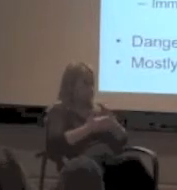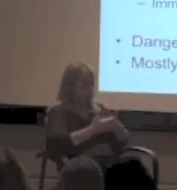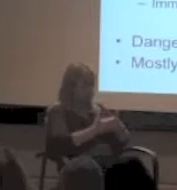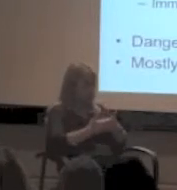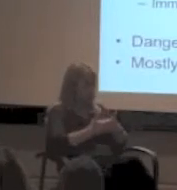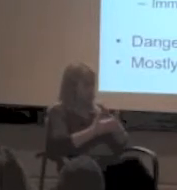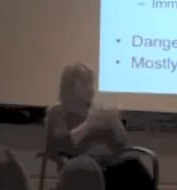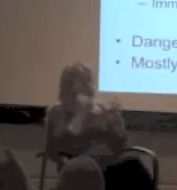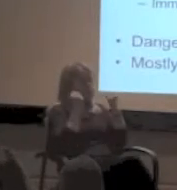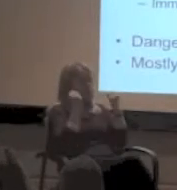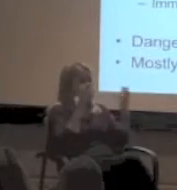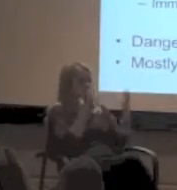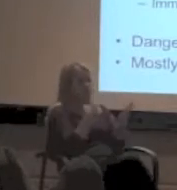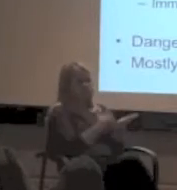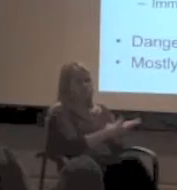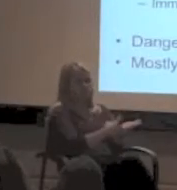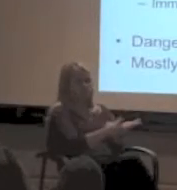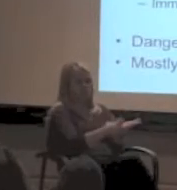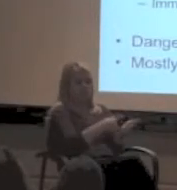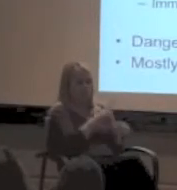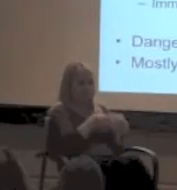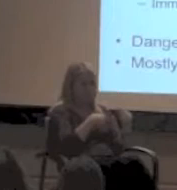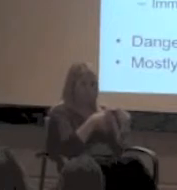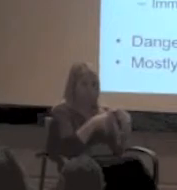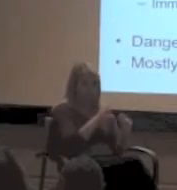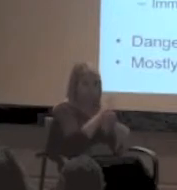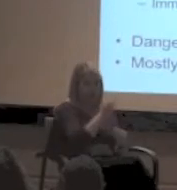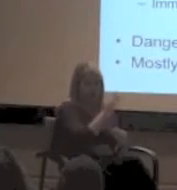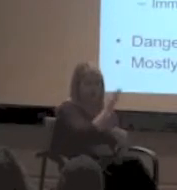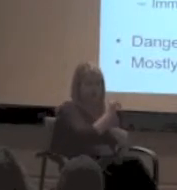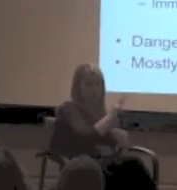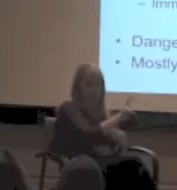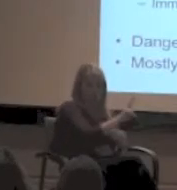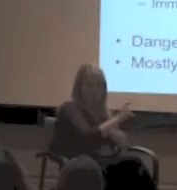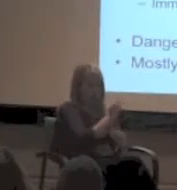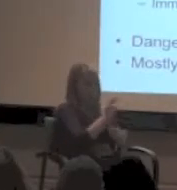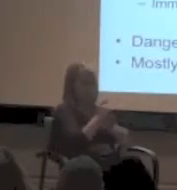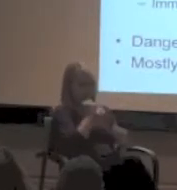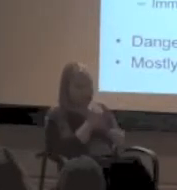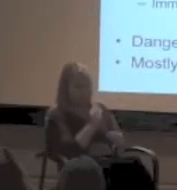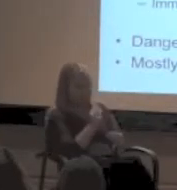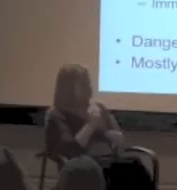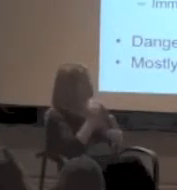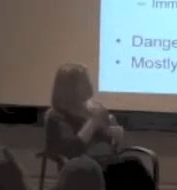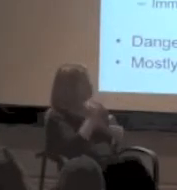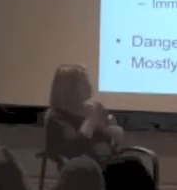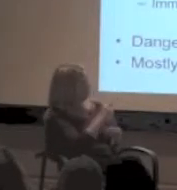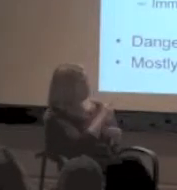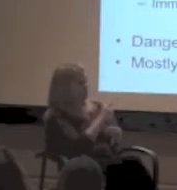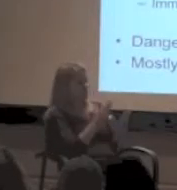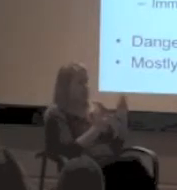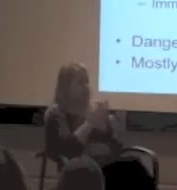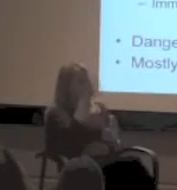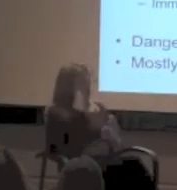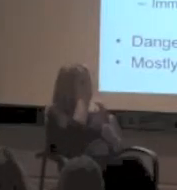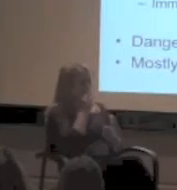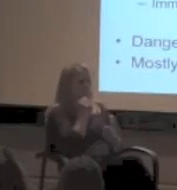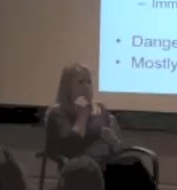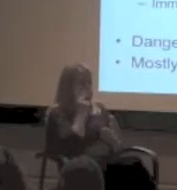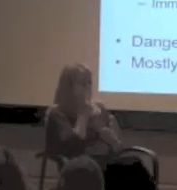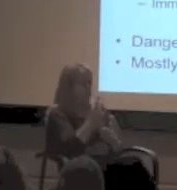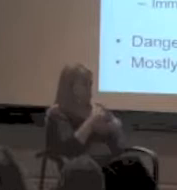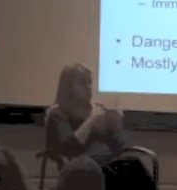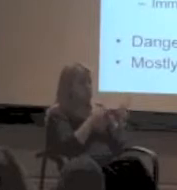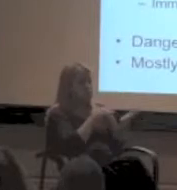there's always a lot of discussion about whether it's the Chiari II acting up. So behind the scenes, maybe the parents aren't seeing this, but